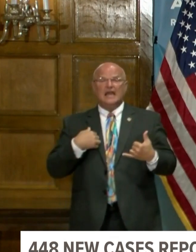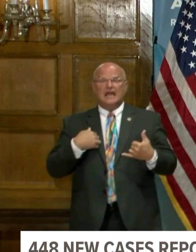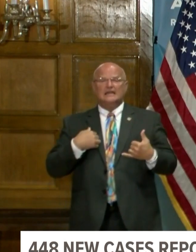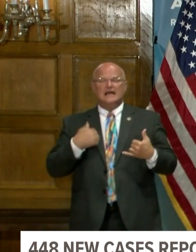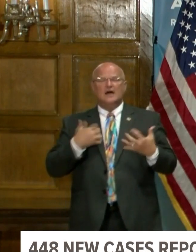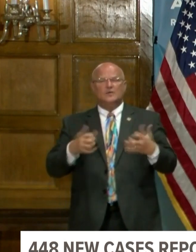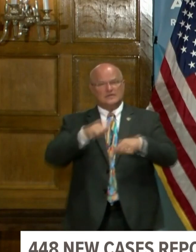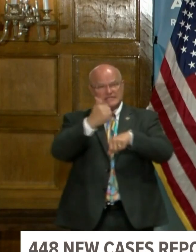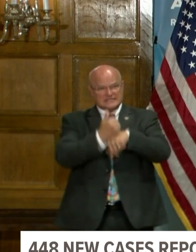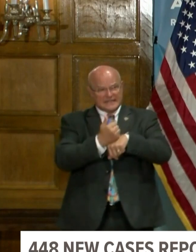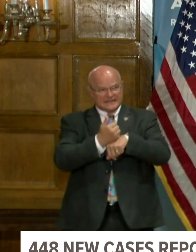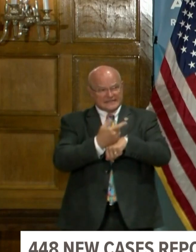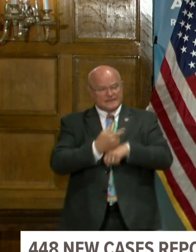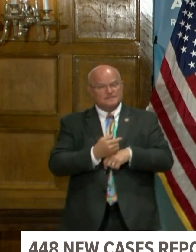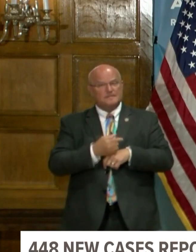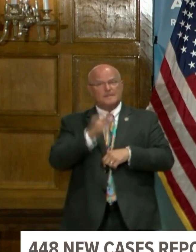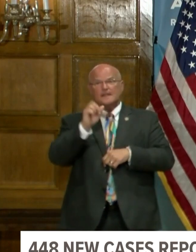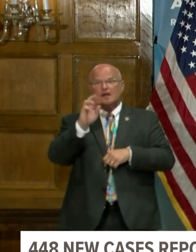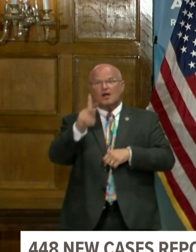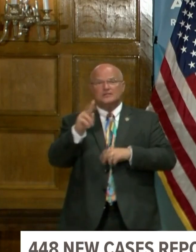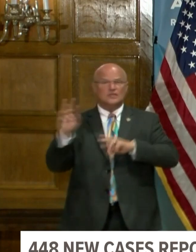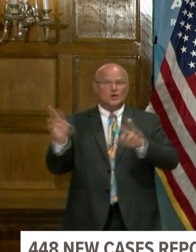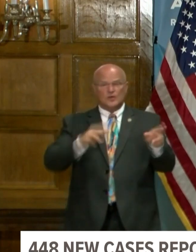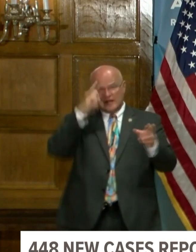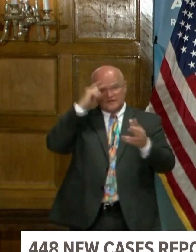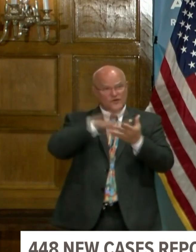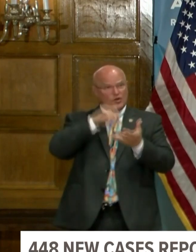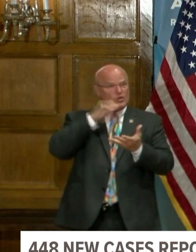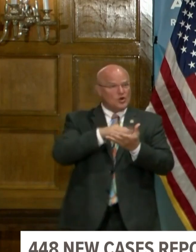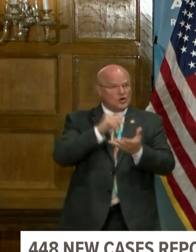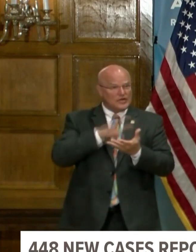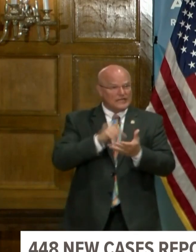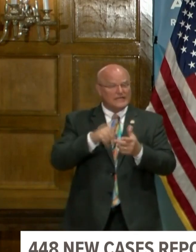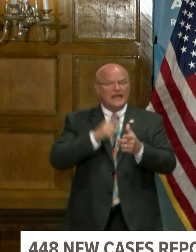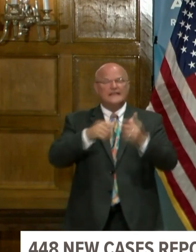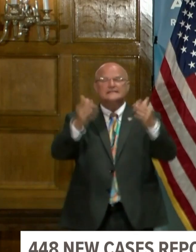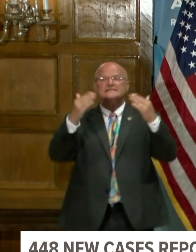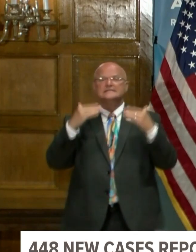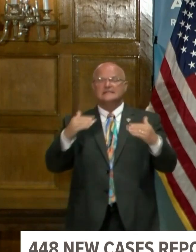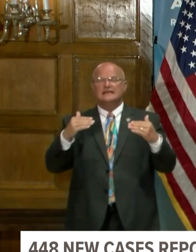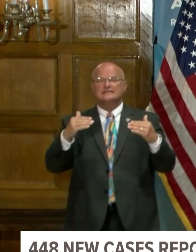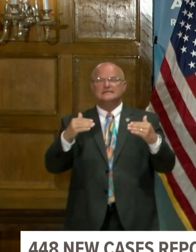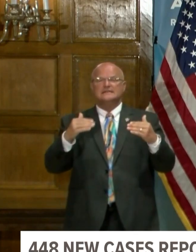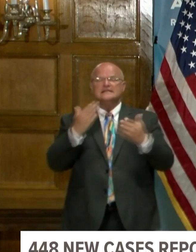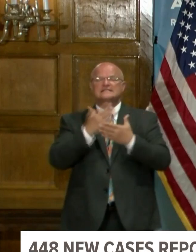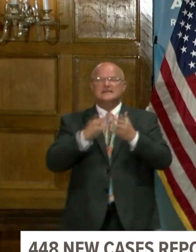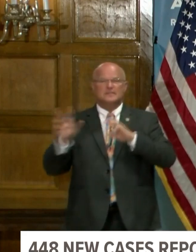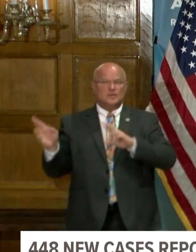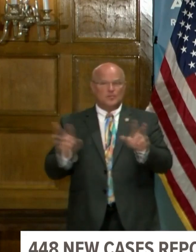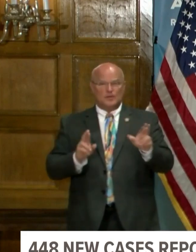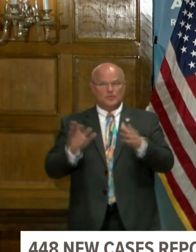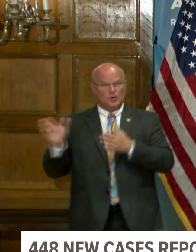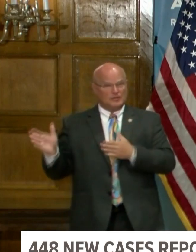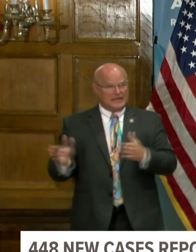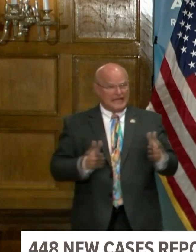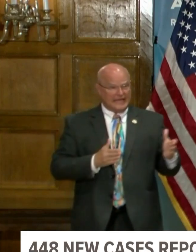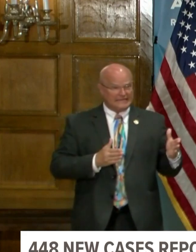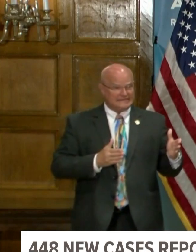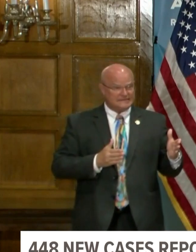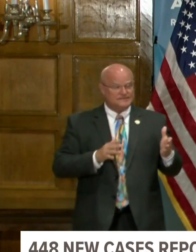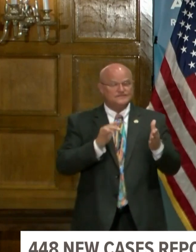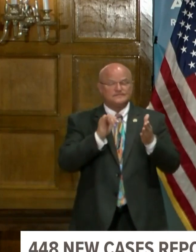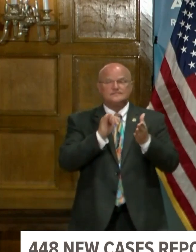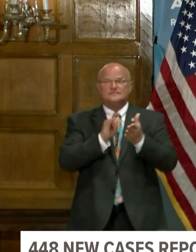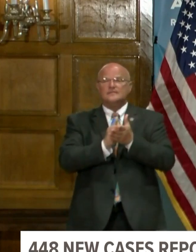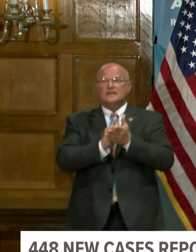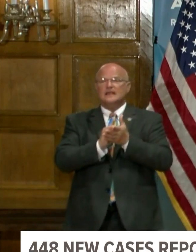does, I want to set this up. It's Arkansas Ready for Learning, and then you go to the next slide is some of the preparatory plans